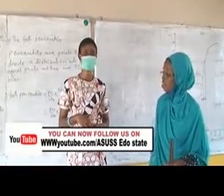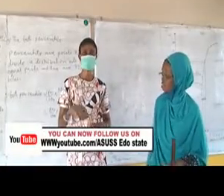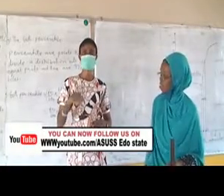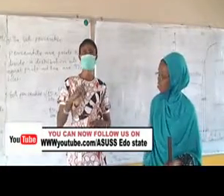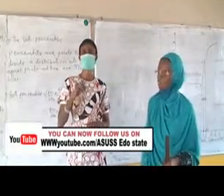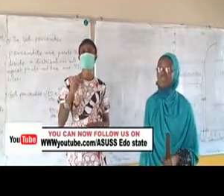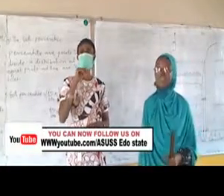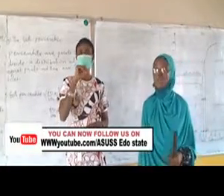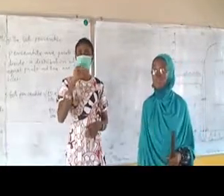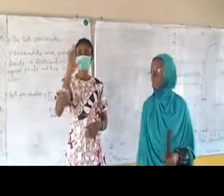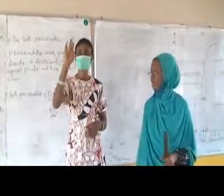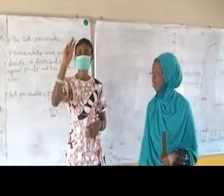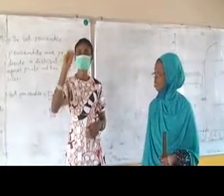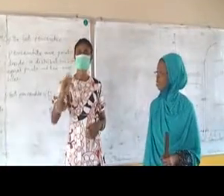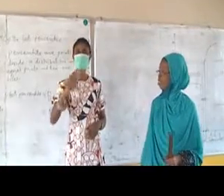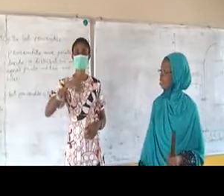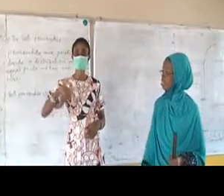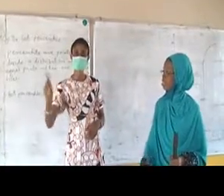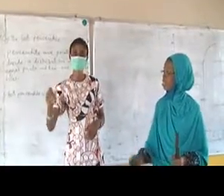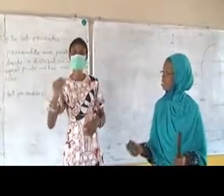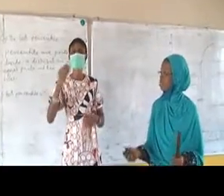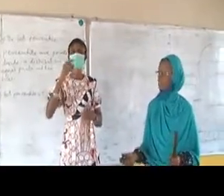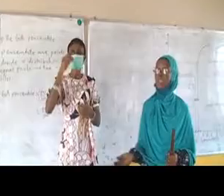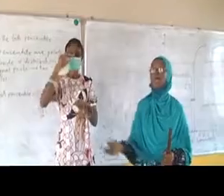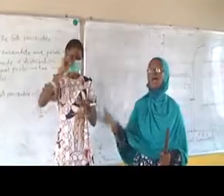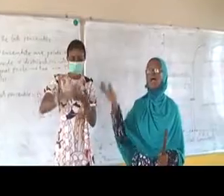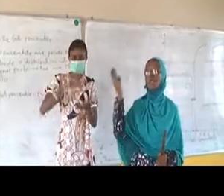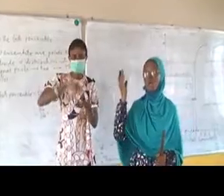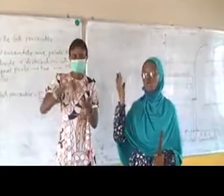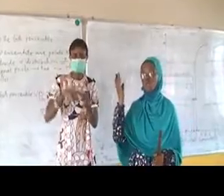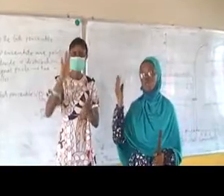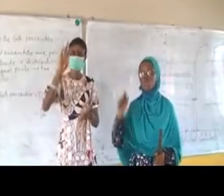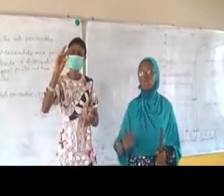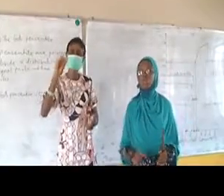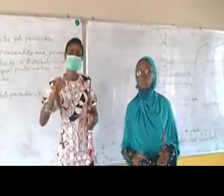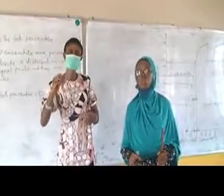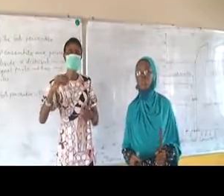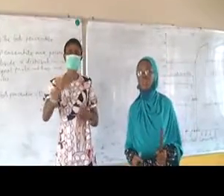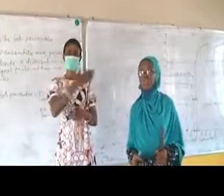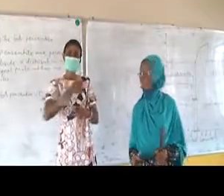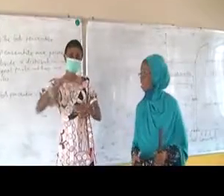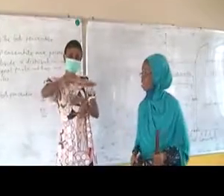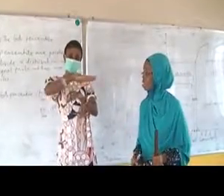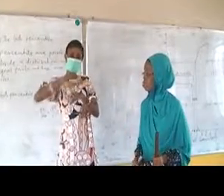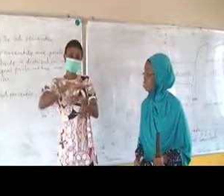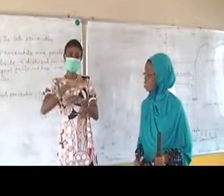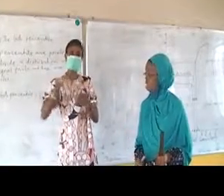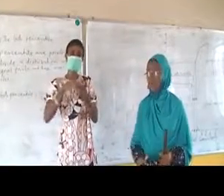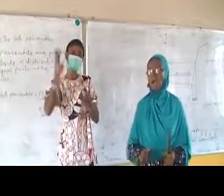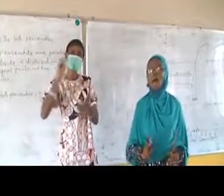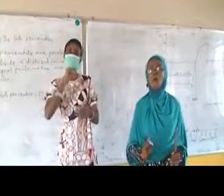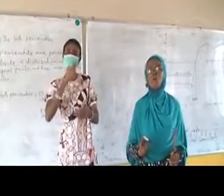at least 70 marks. That is 70 and above. It should not be less than